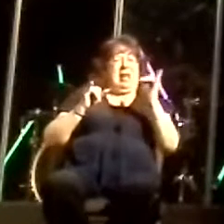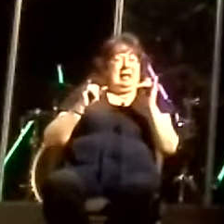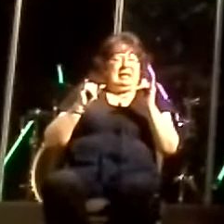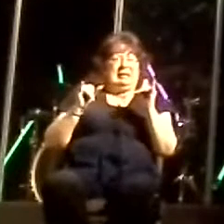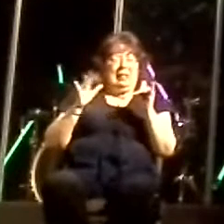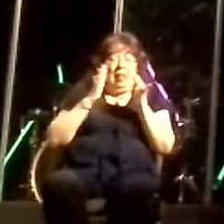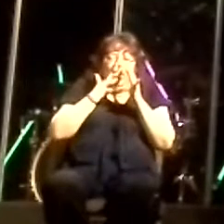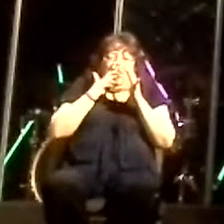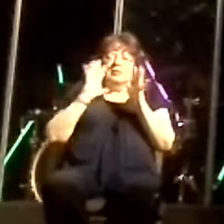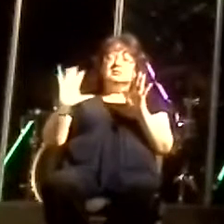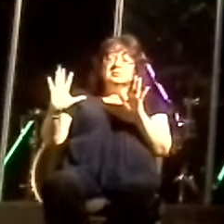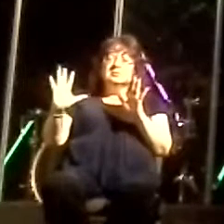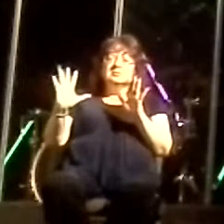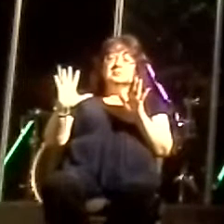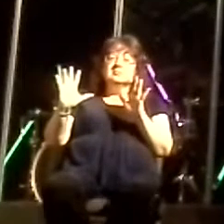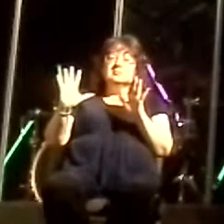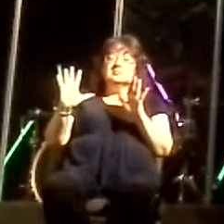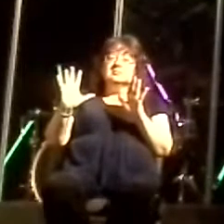it, okay?